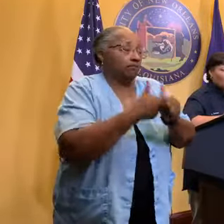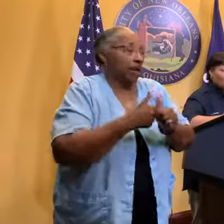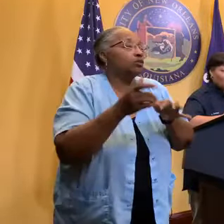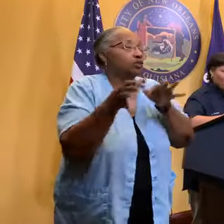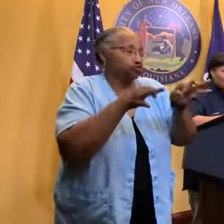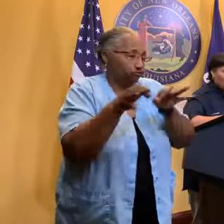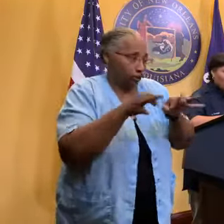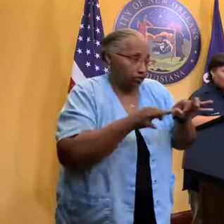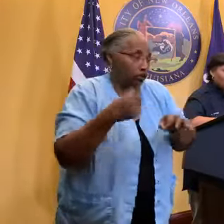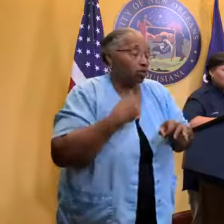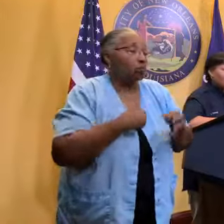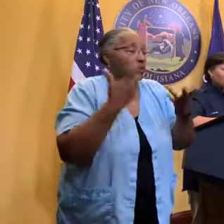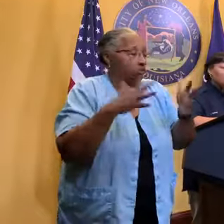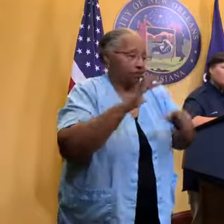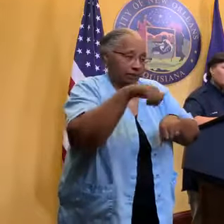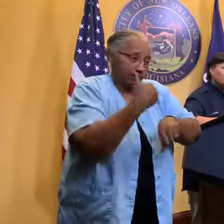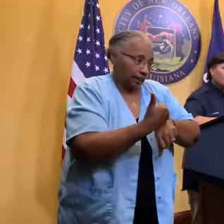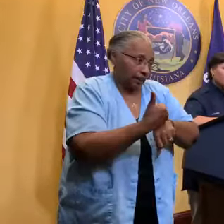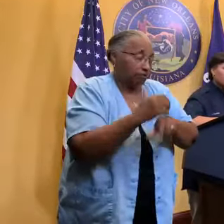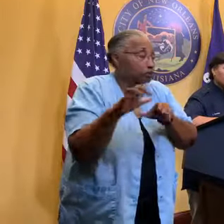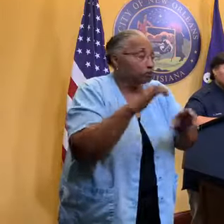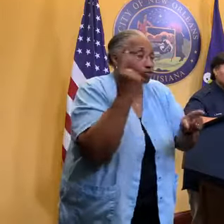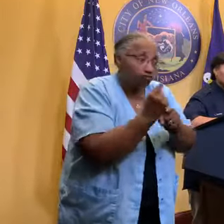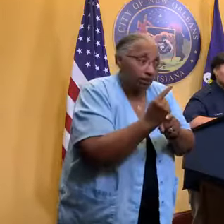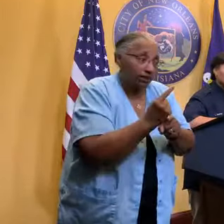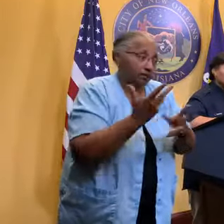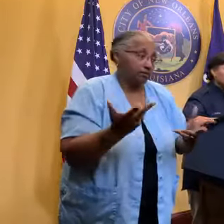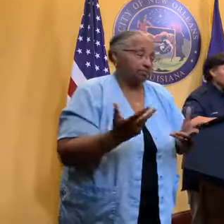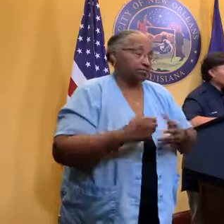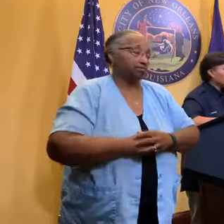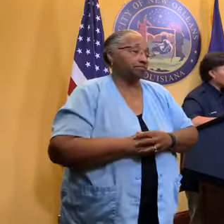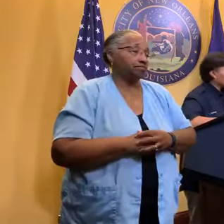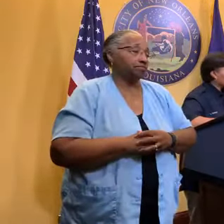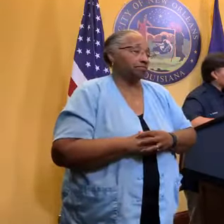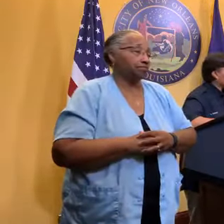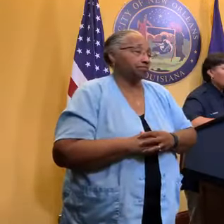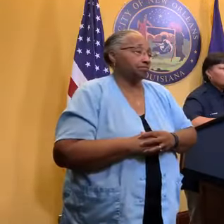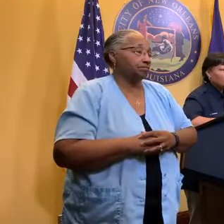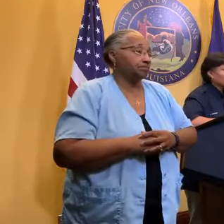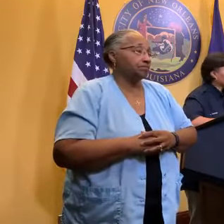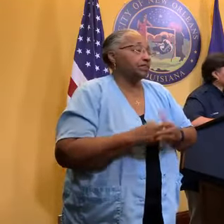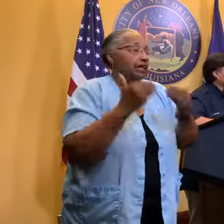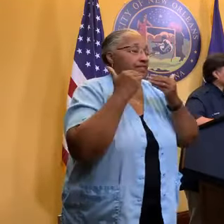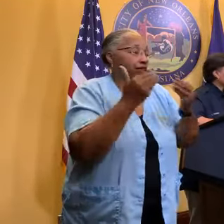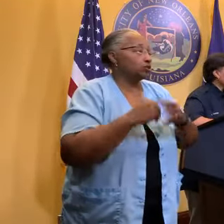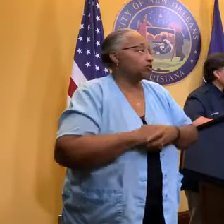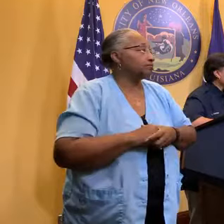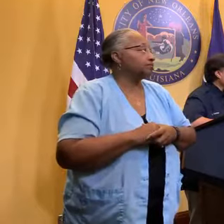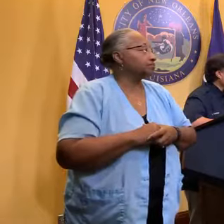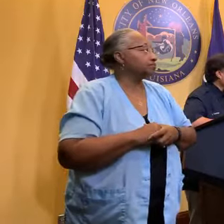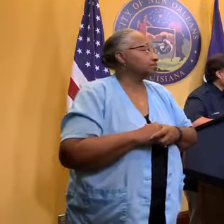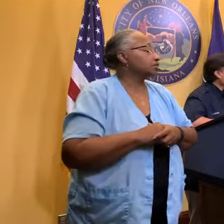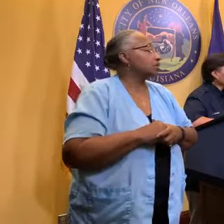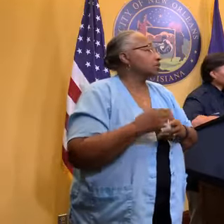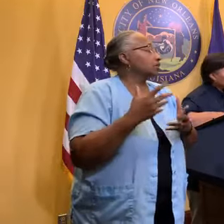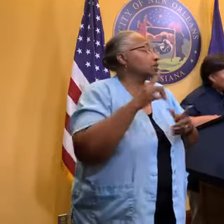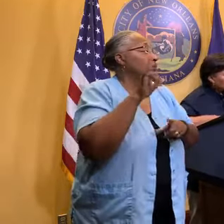instructions that we have outlined, and do the right thing. The advocate. Thank you. Just a